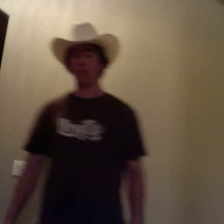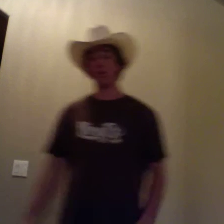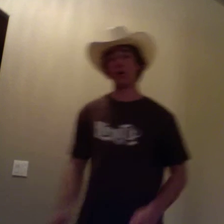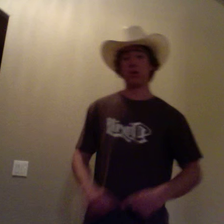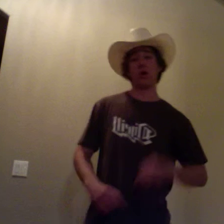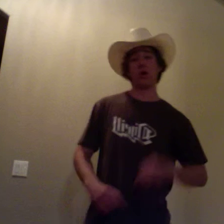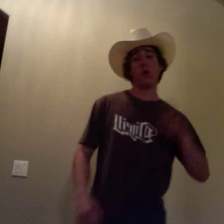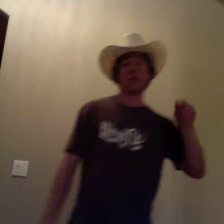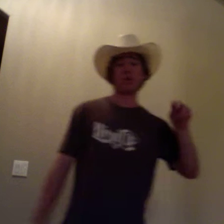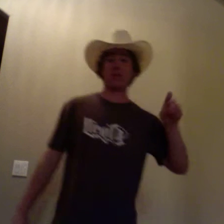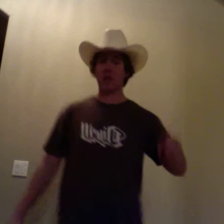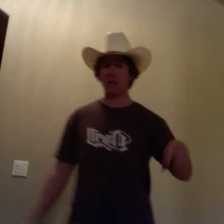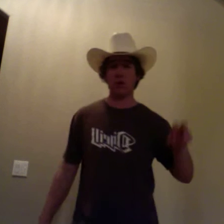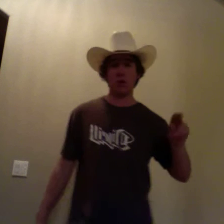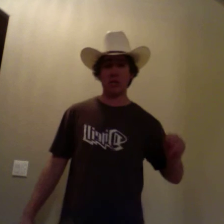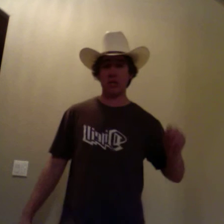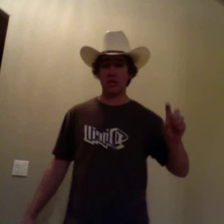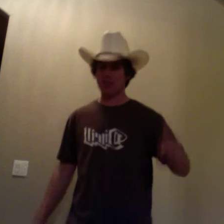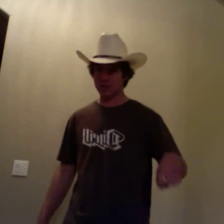outside. Ain't no need, ain't no need.